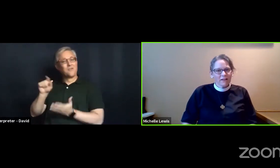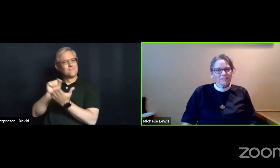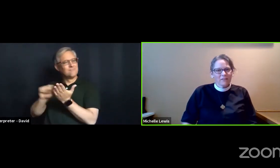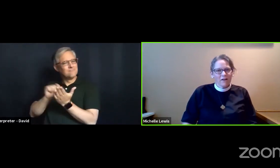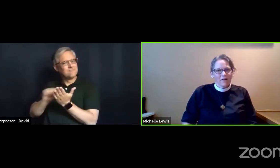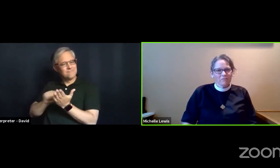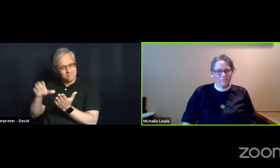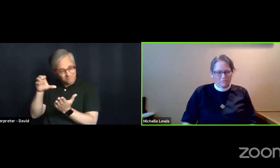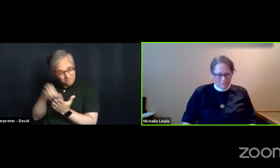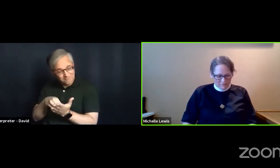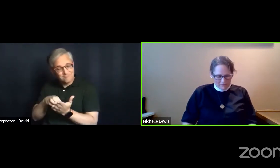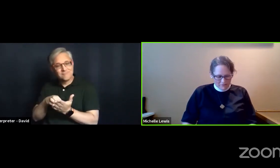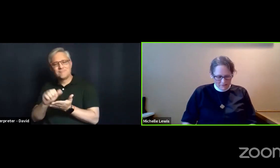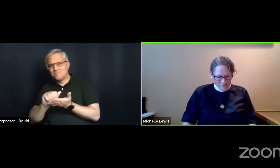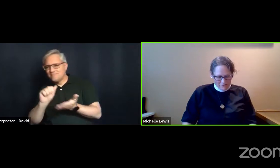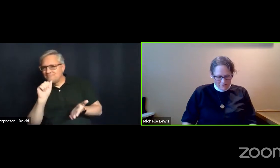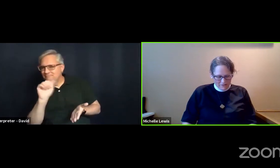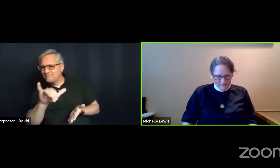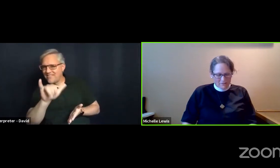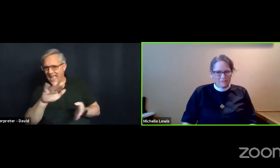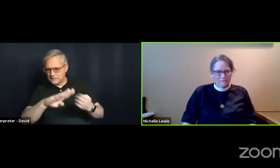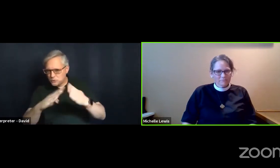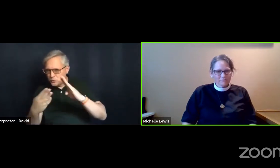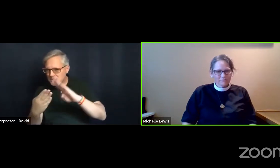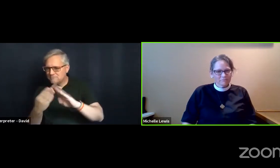of God's love.